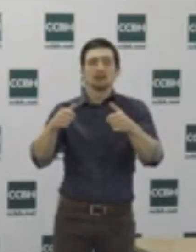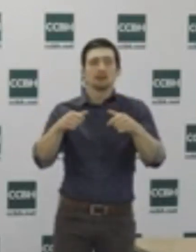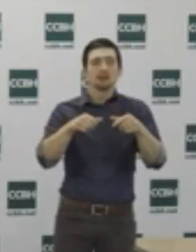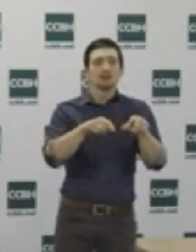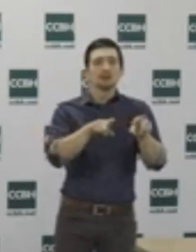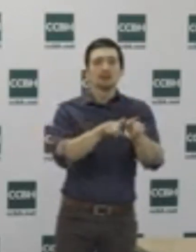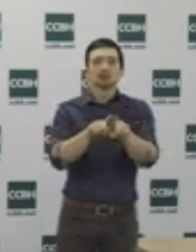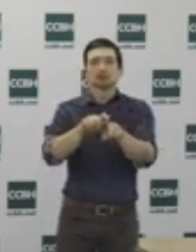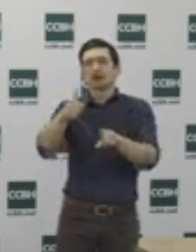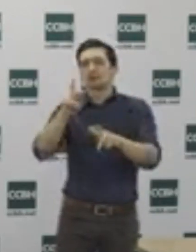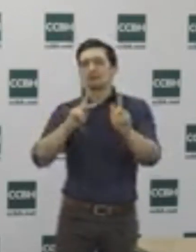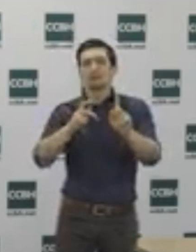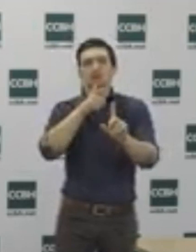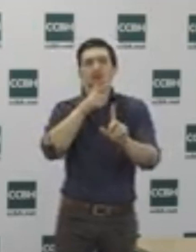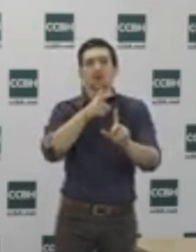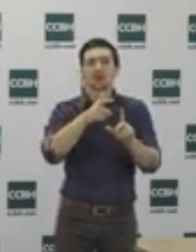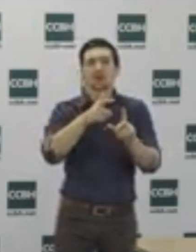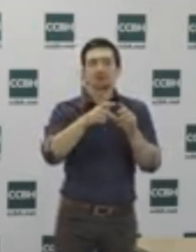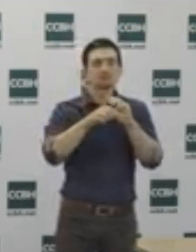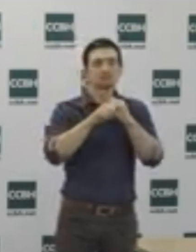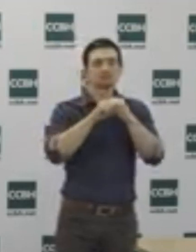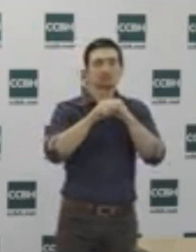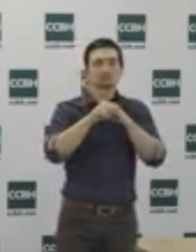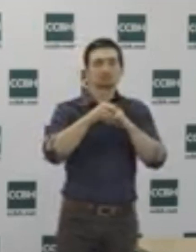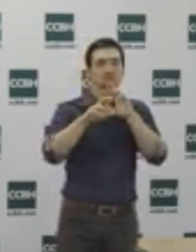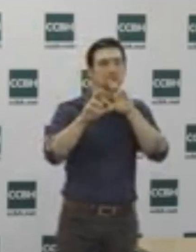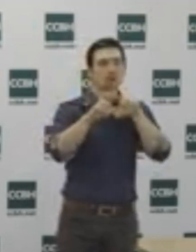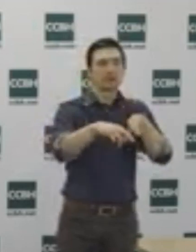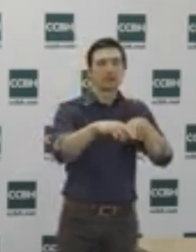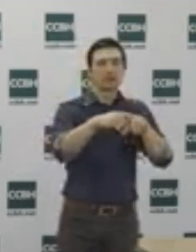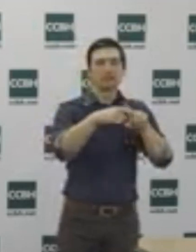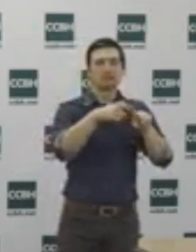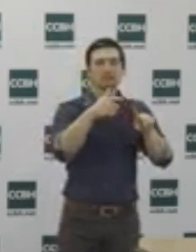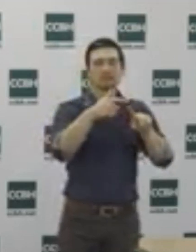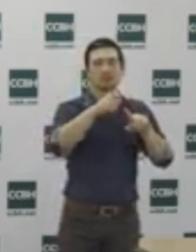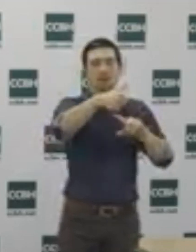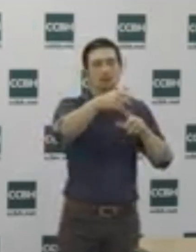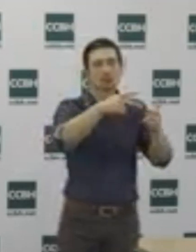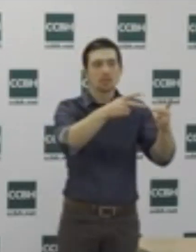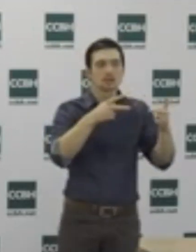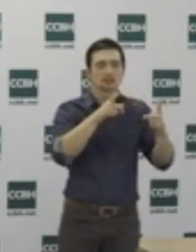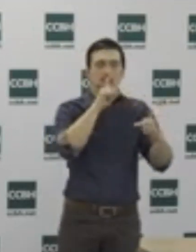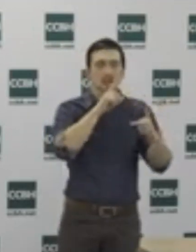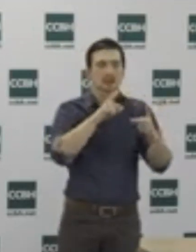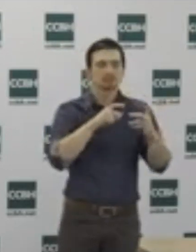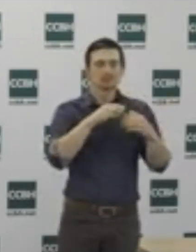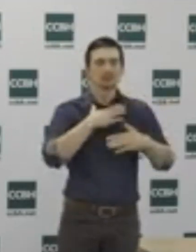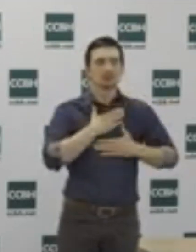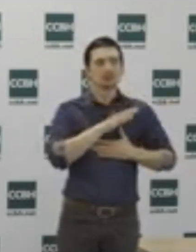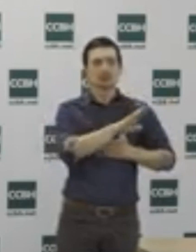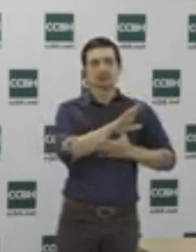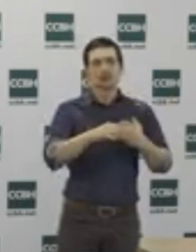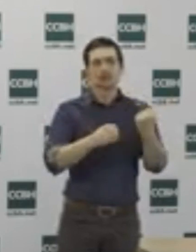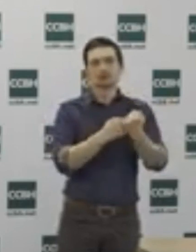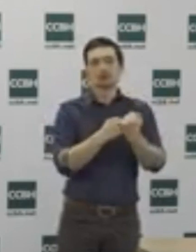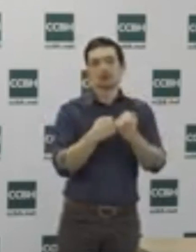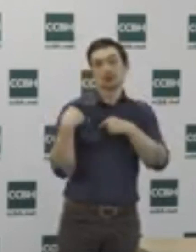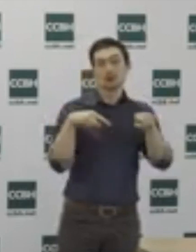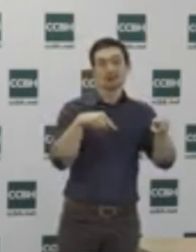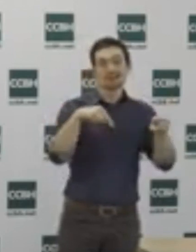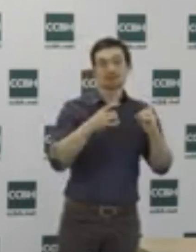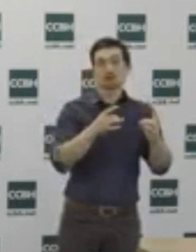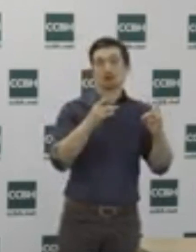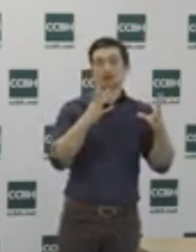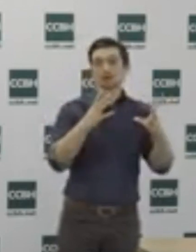locations remotely. We really appreciate your continued support of our community during this crisis. I'd also like today